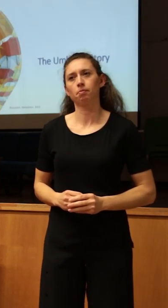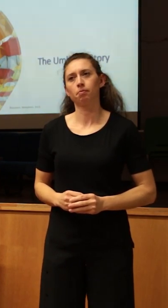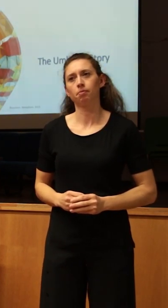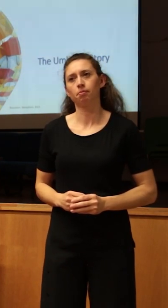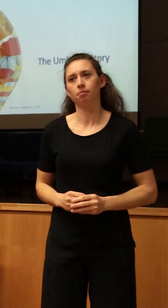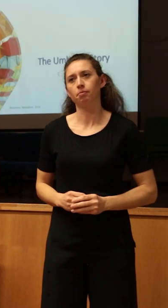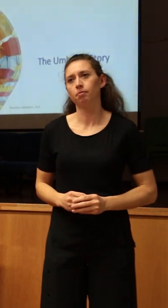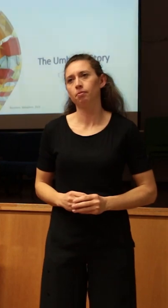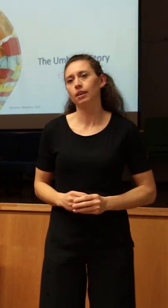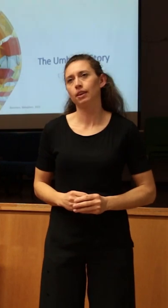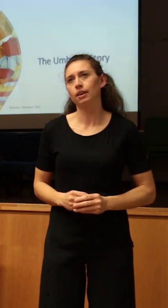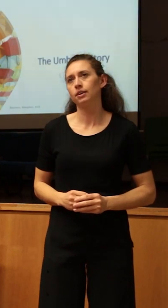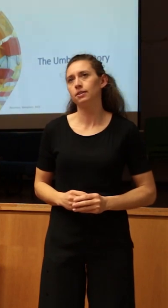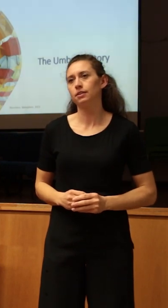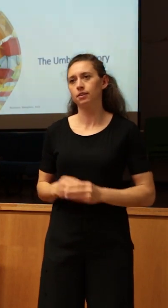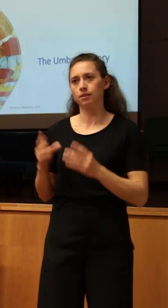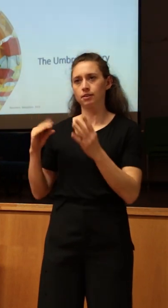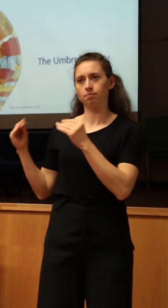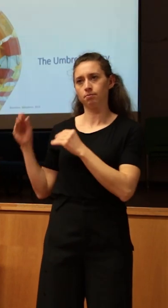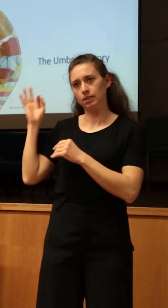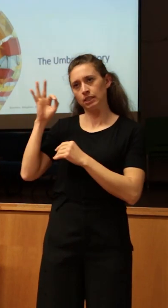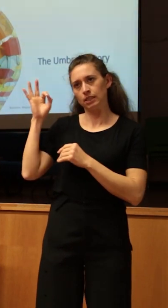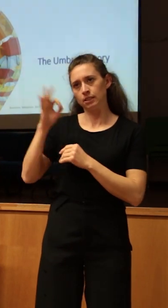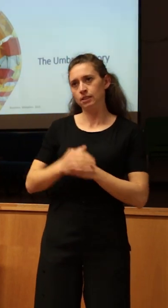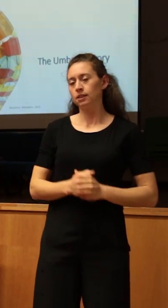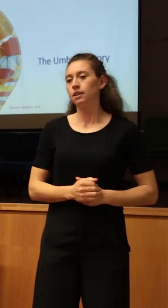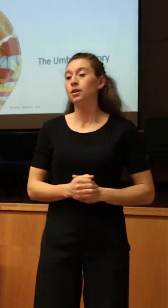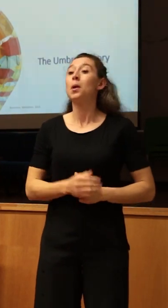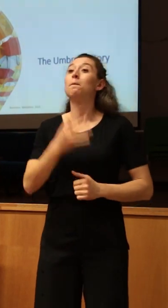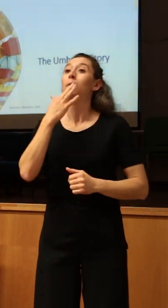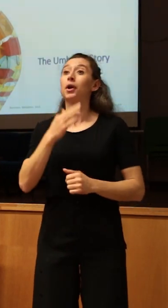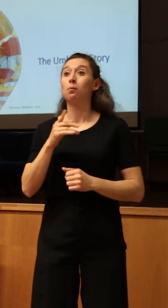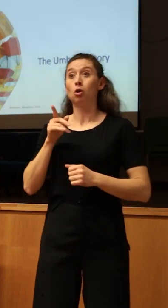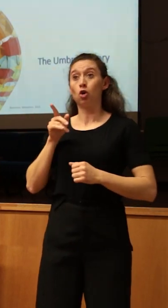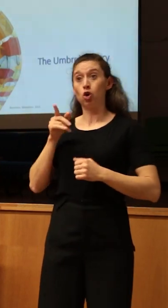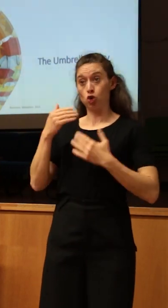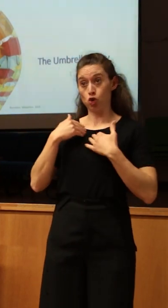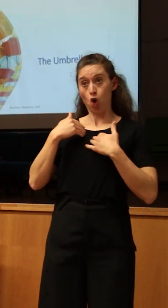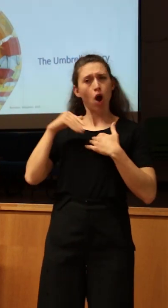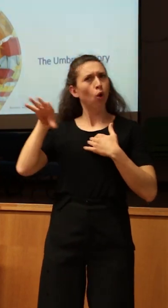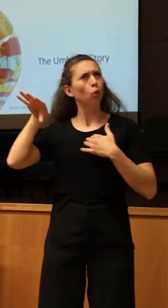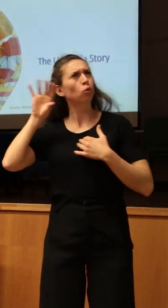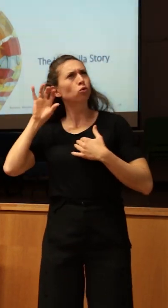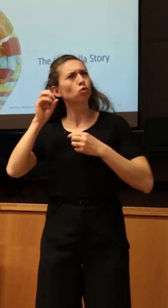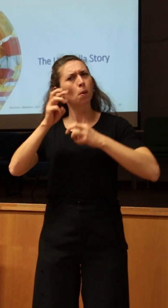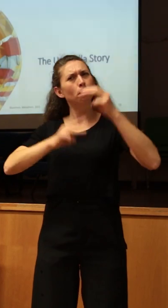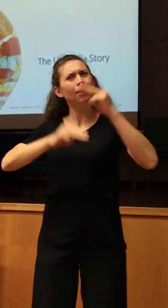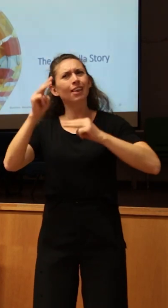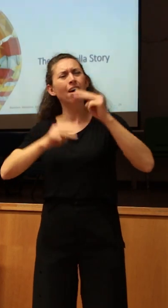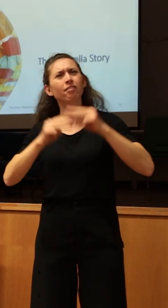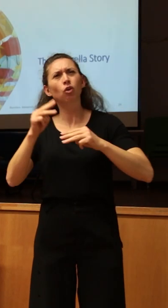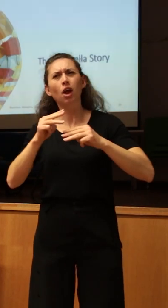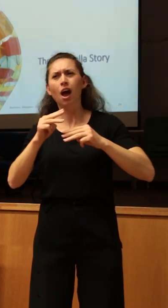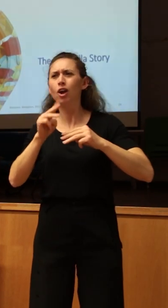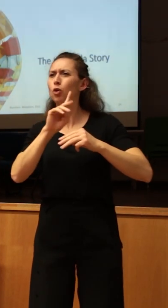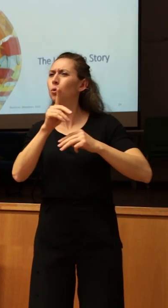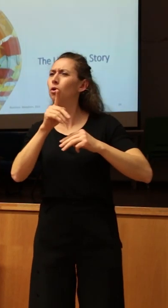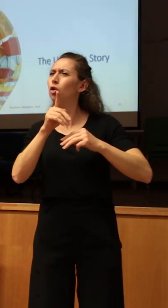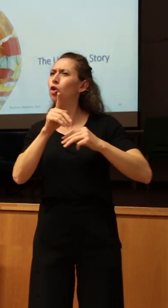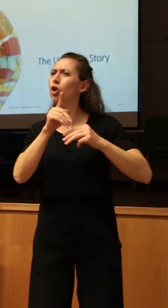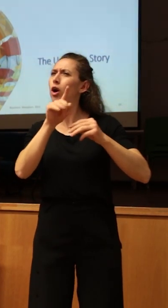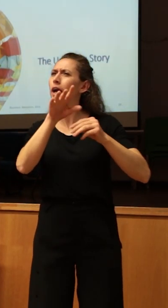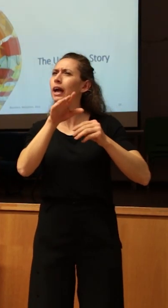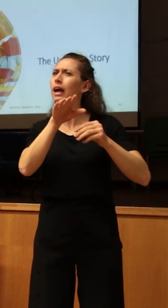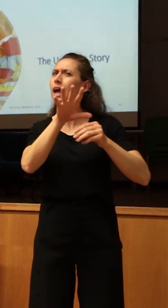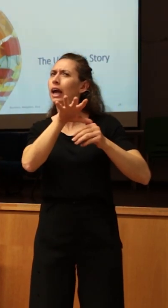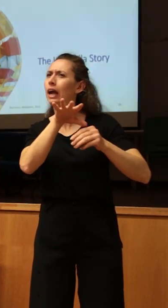brain. It doesn't come. It does not. En el caso de ella, cuando escucha esas nuevas metáforas, no, ella no las capta como una metáfora. I understand